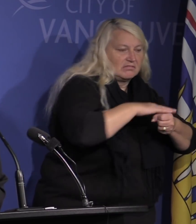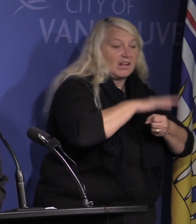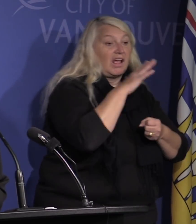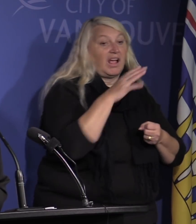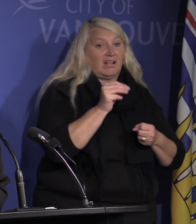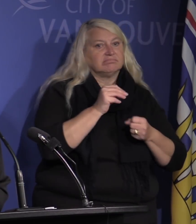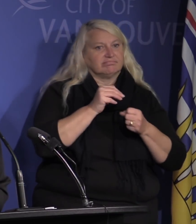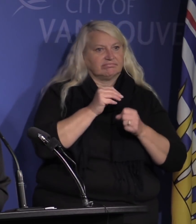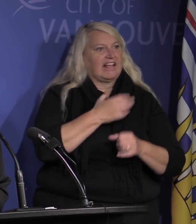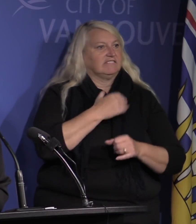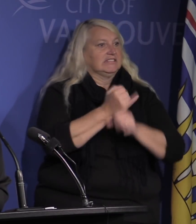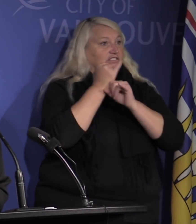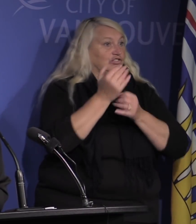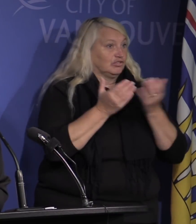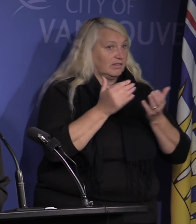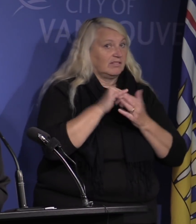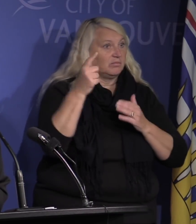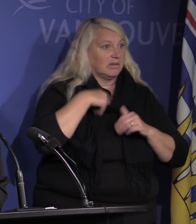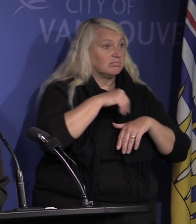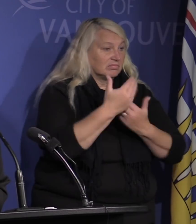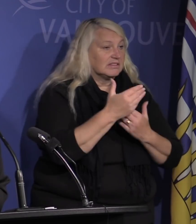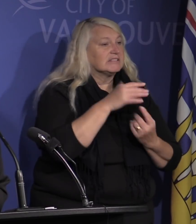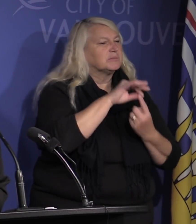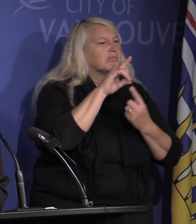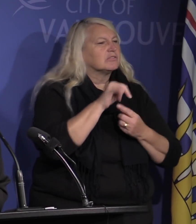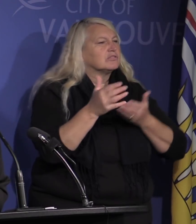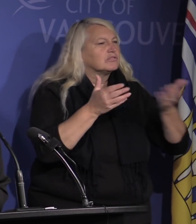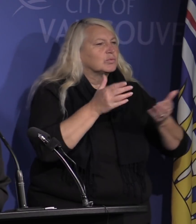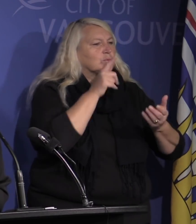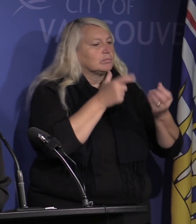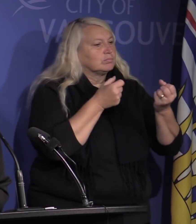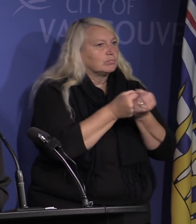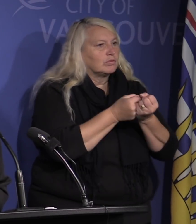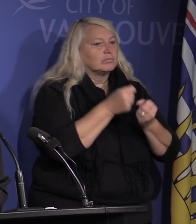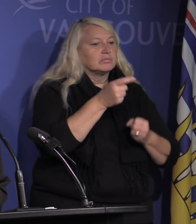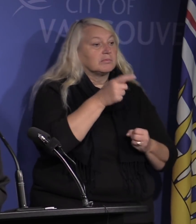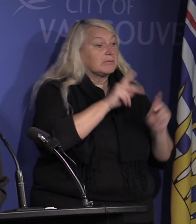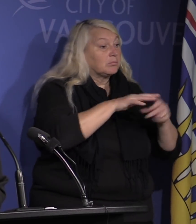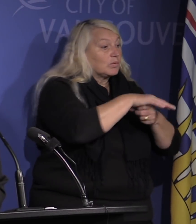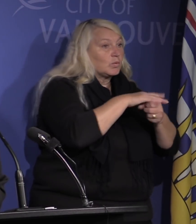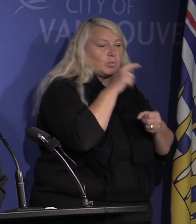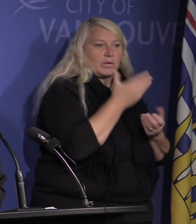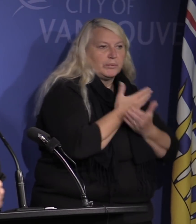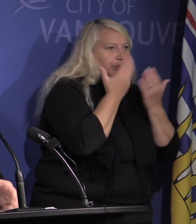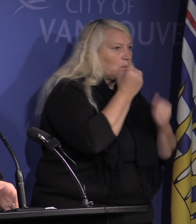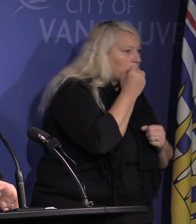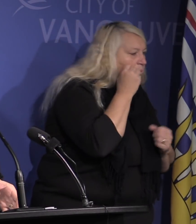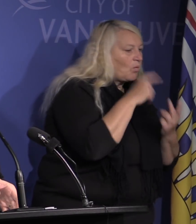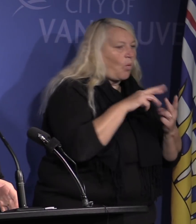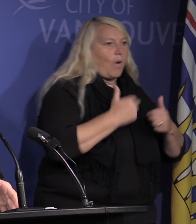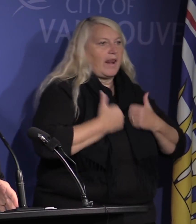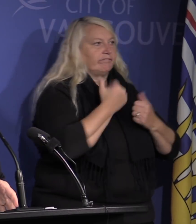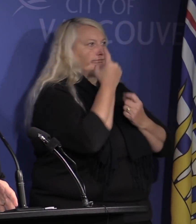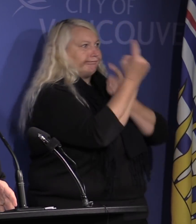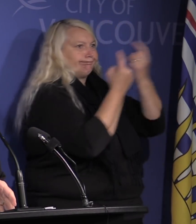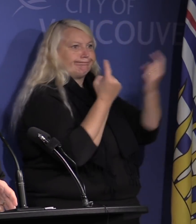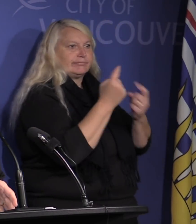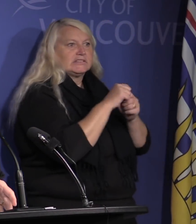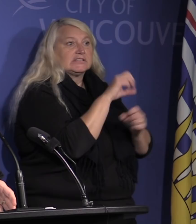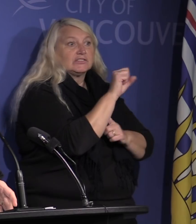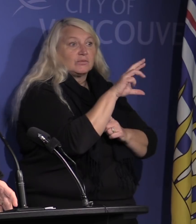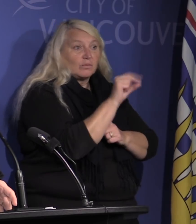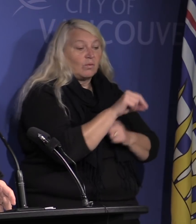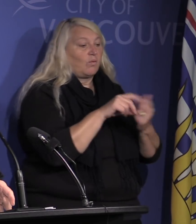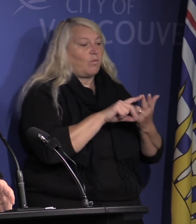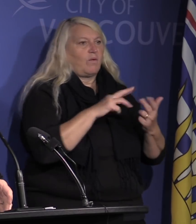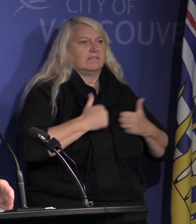city provides, particularly those services that support residents who are homeless, living in SROs and in the downtown east side. This